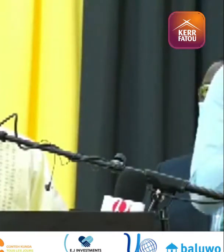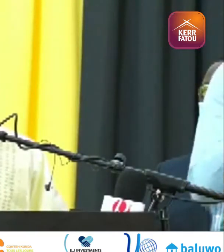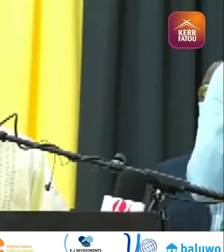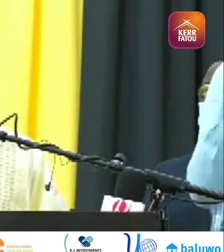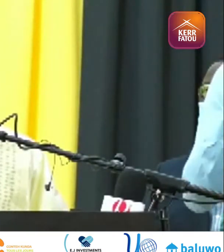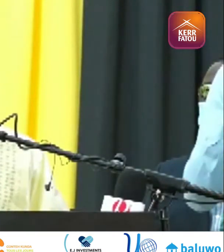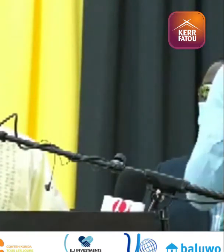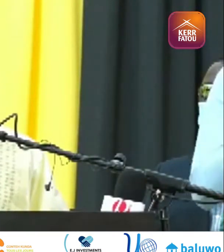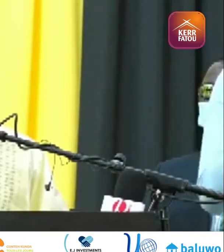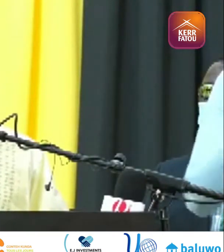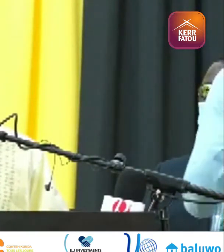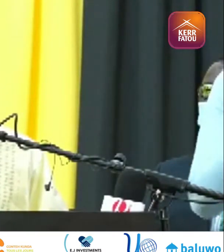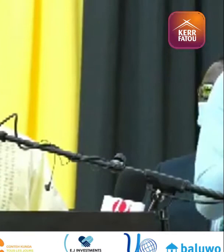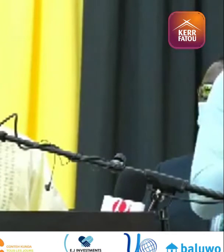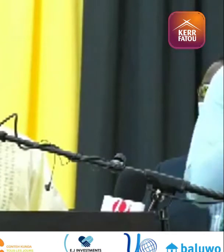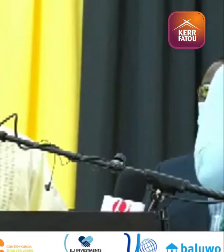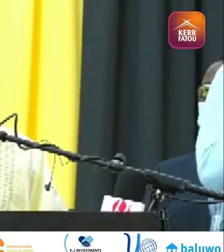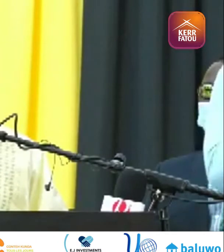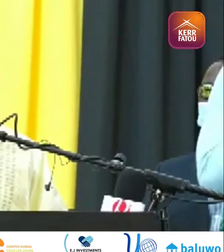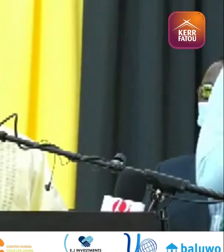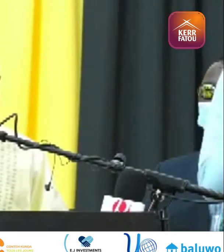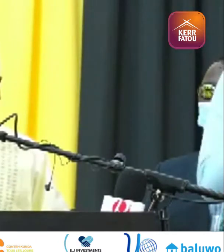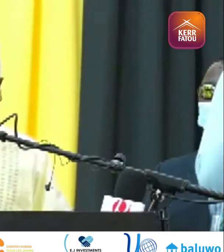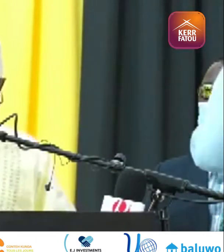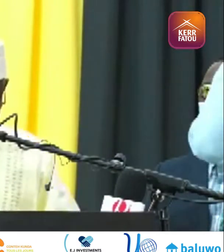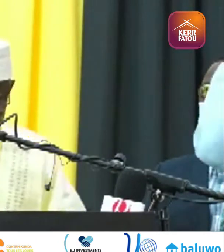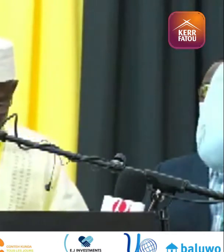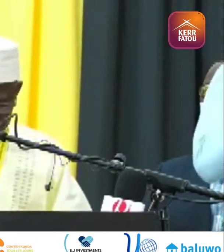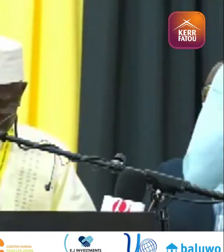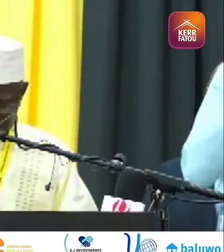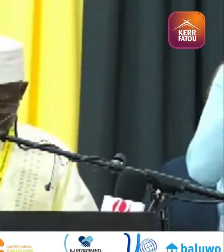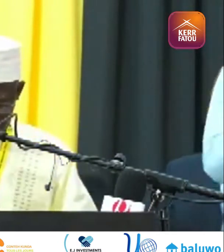nekk jëriñu suñu doom yi wa salaam